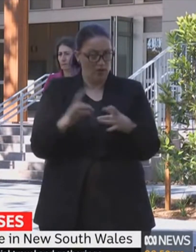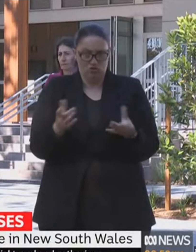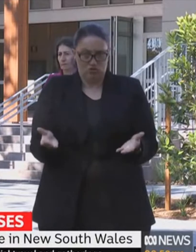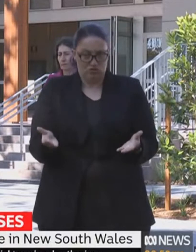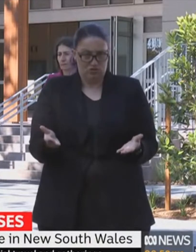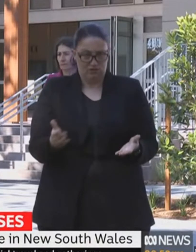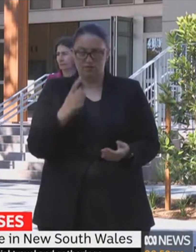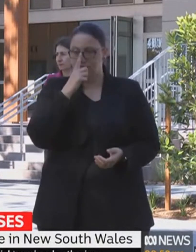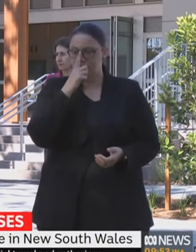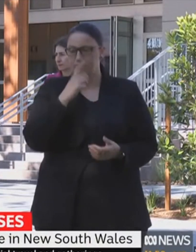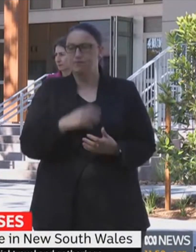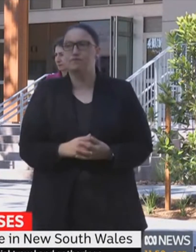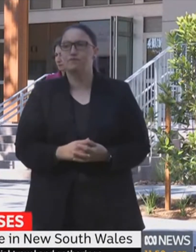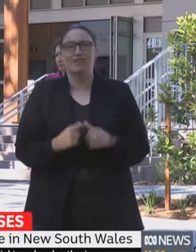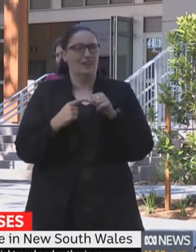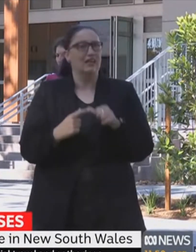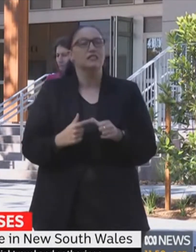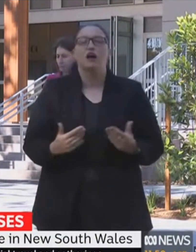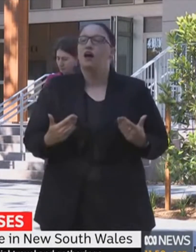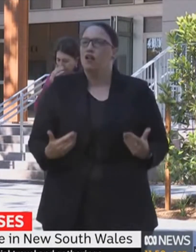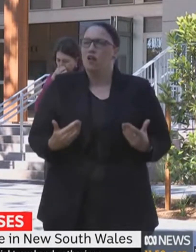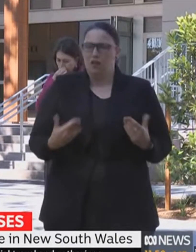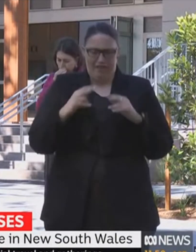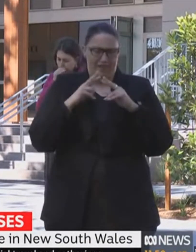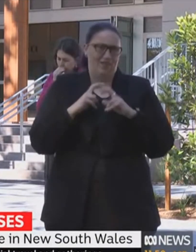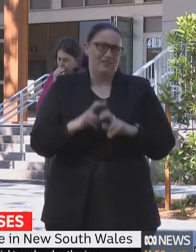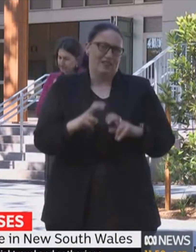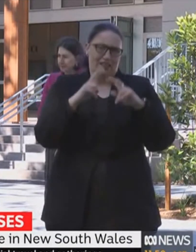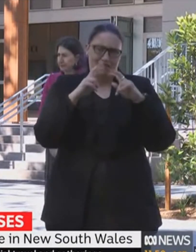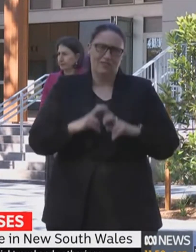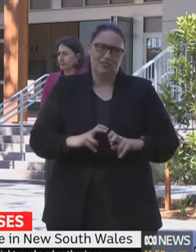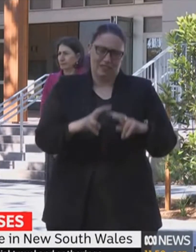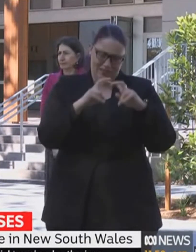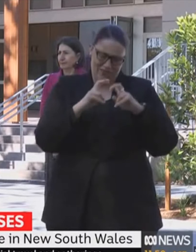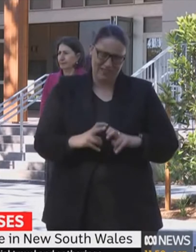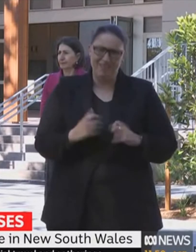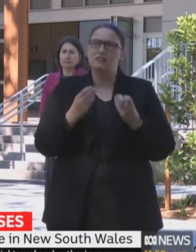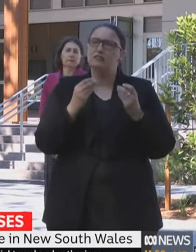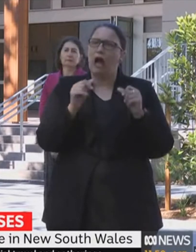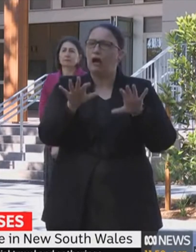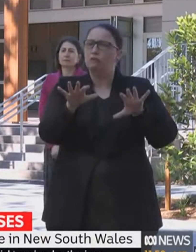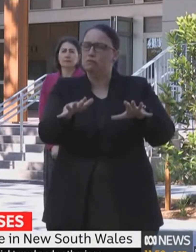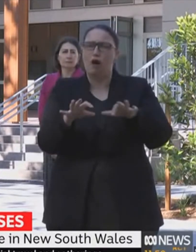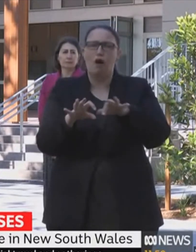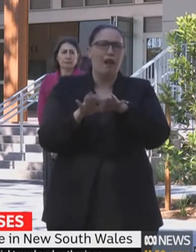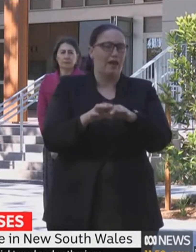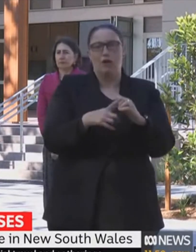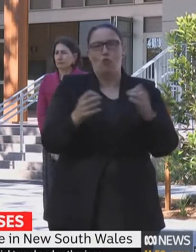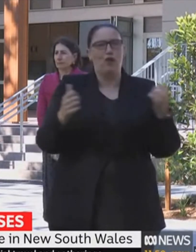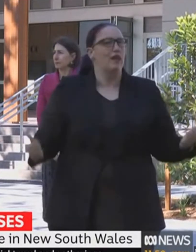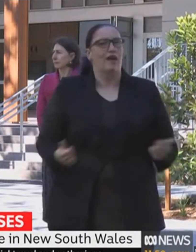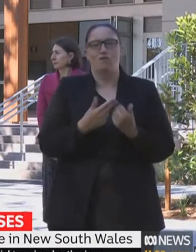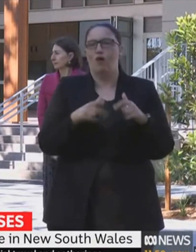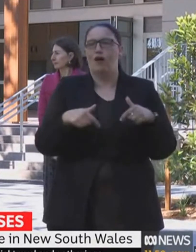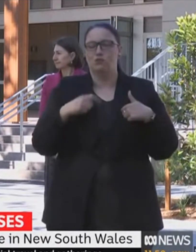There's obviously ongoing investigations, and there are some tenuous links, but not sufficient for